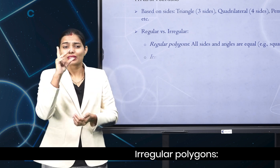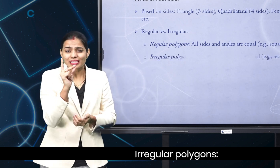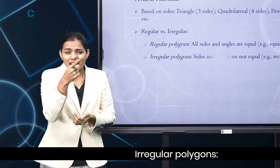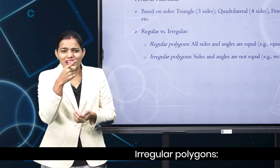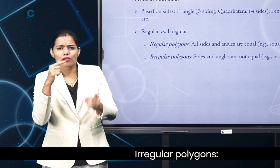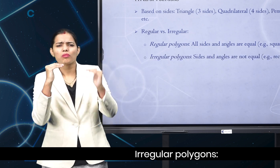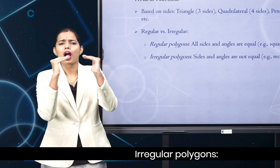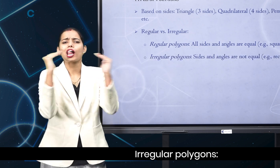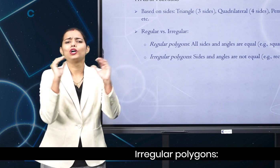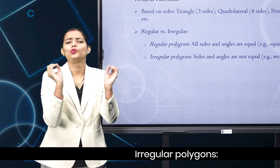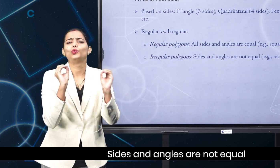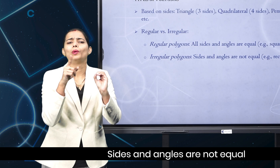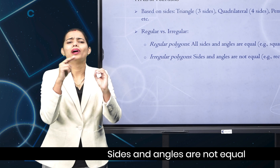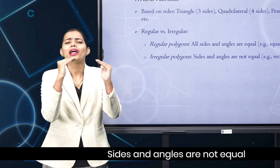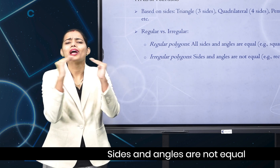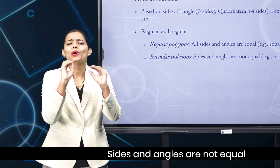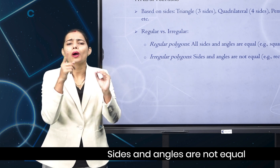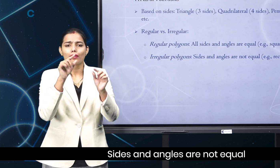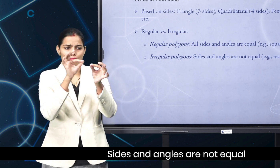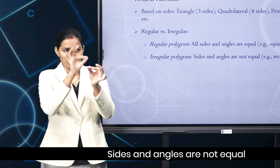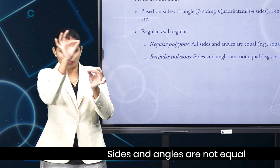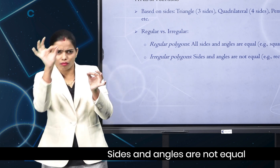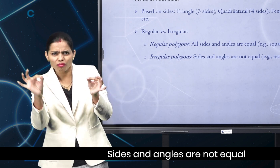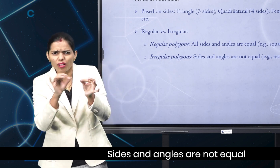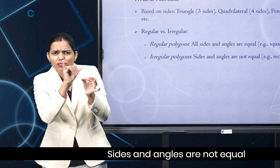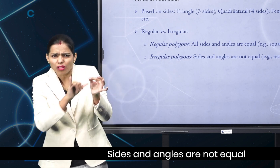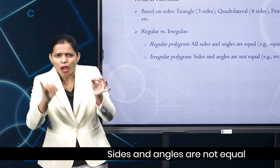Irregular polygons. Sides and angles are not equal.